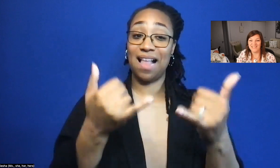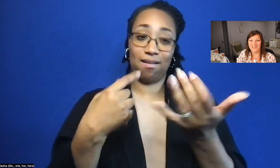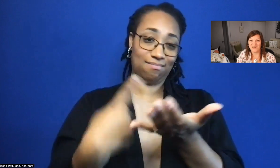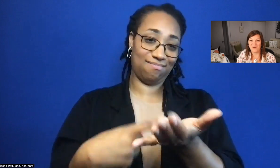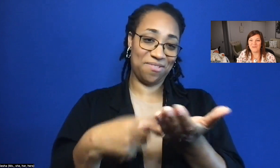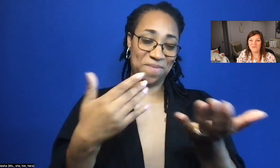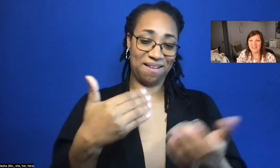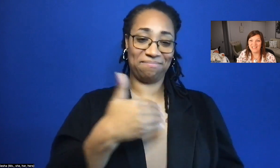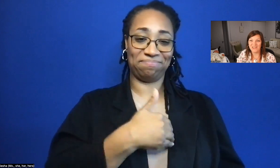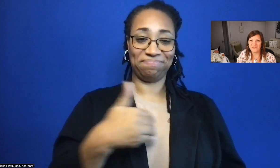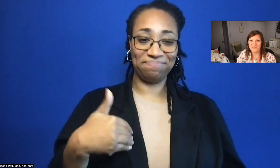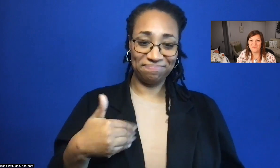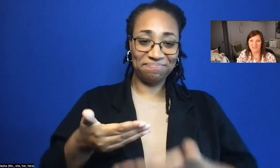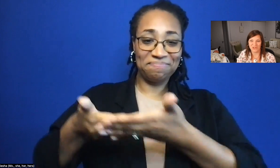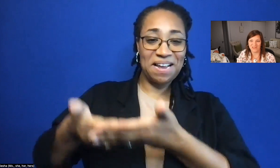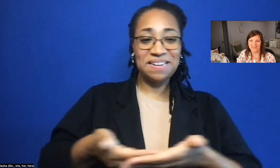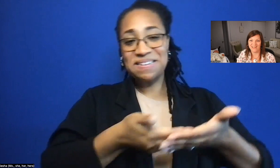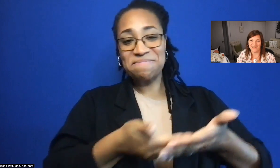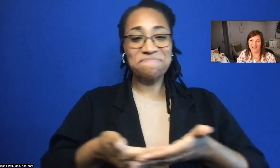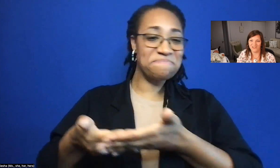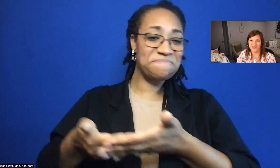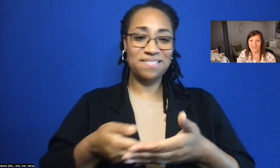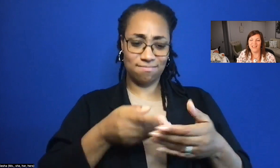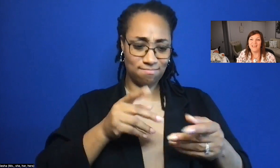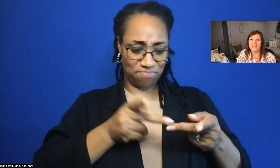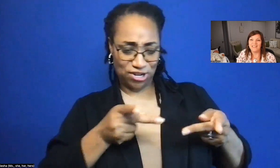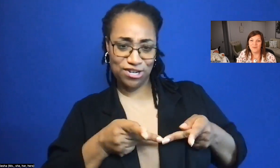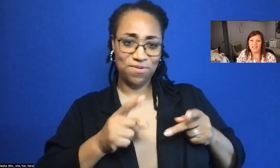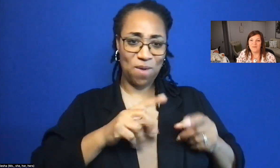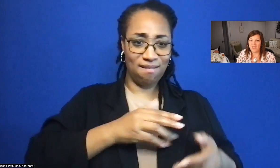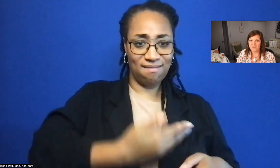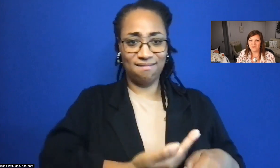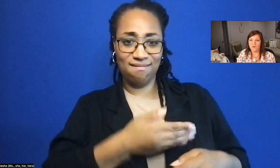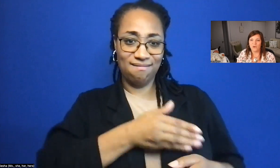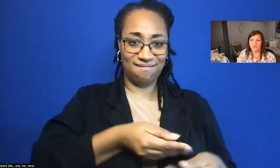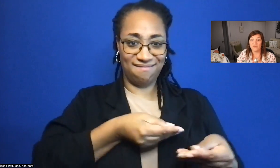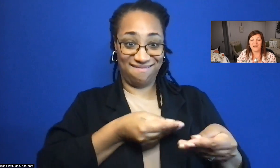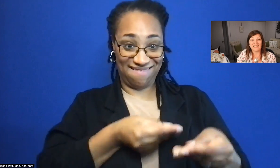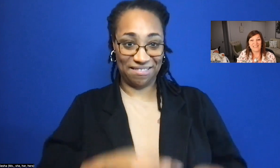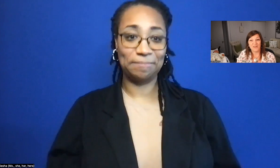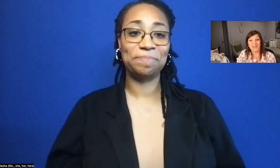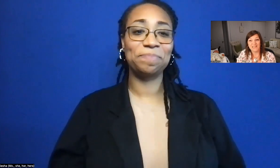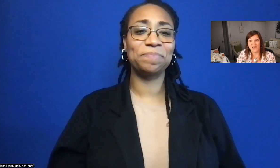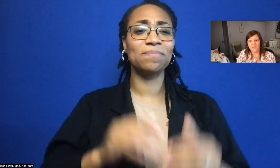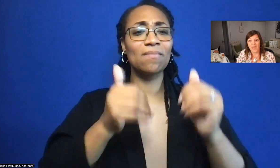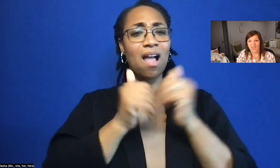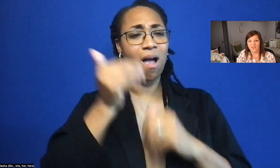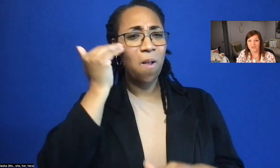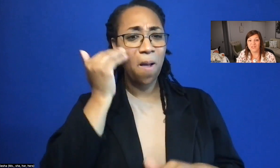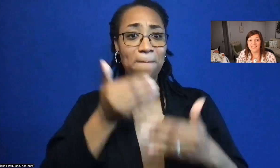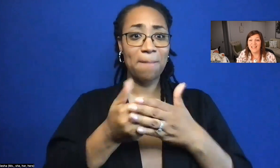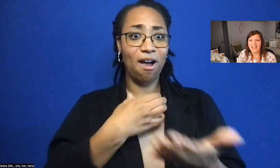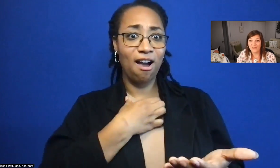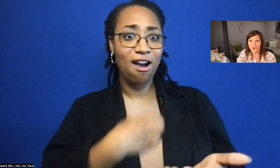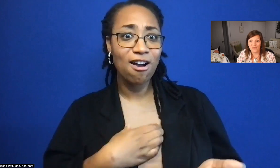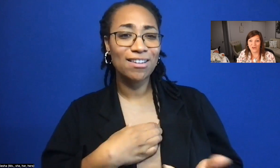Let's talk about feeding cues, position, and latch. Typically, babies will go through a series of behaviors